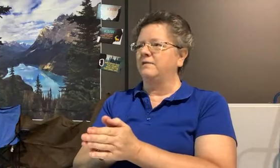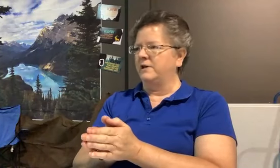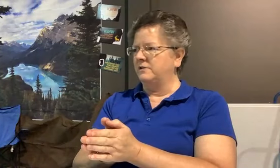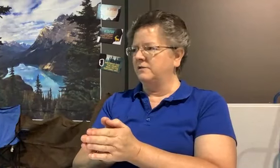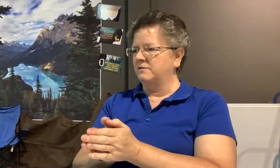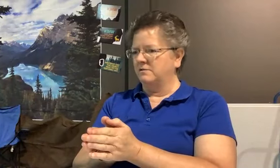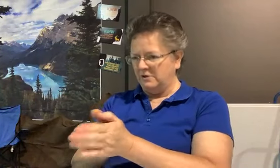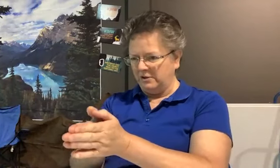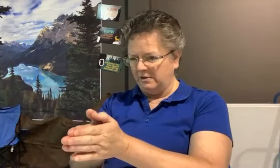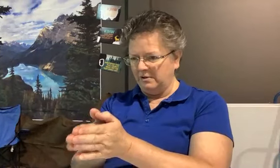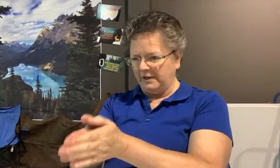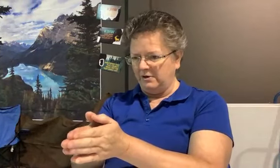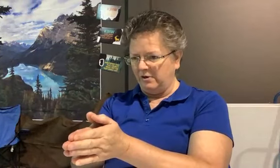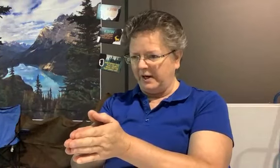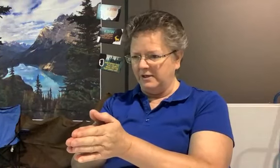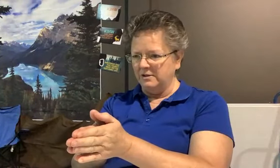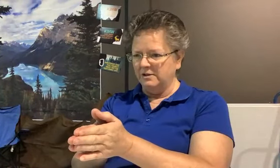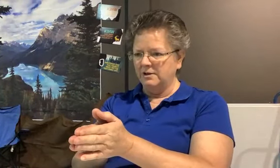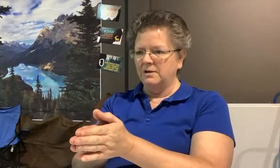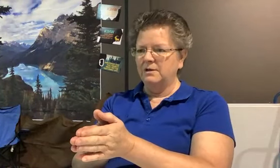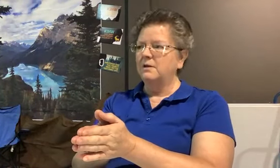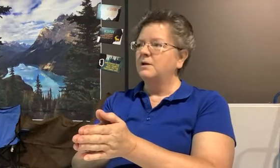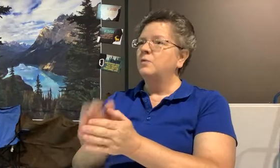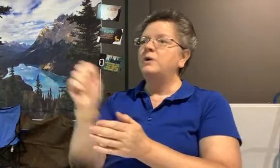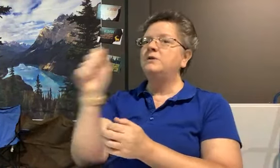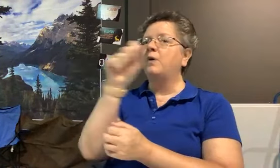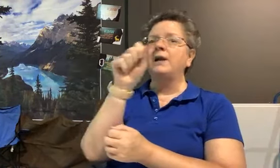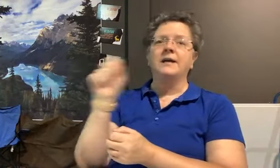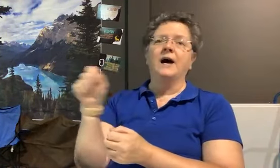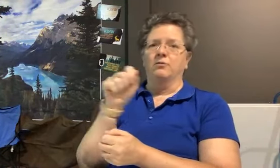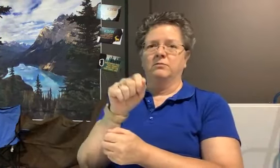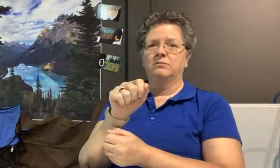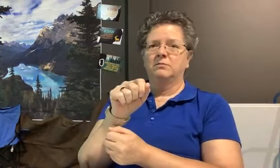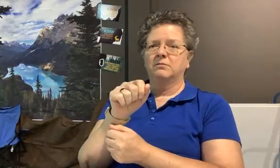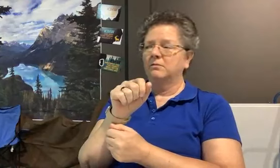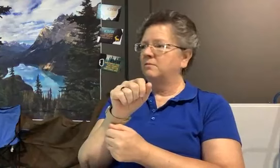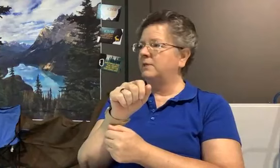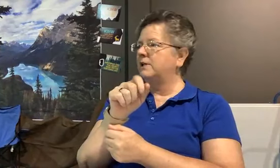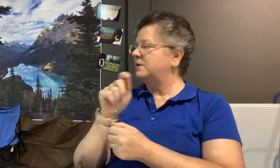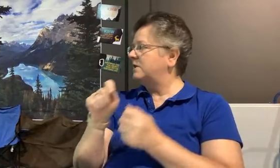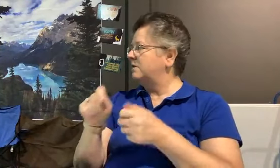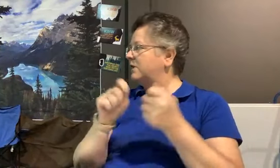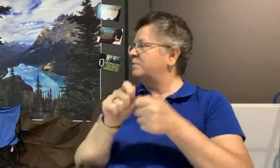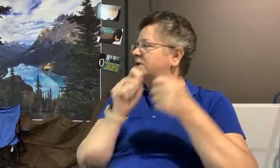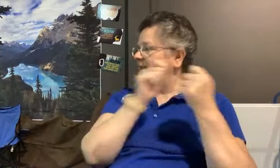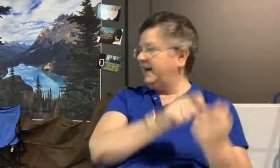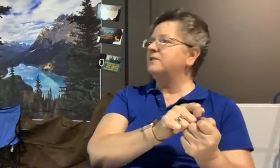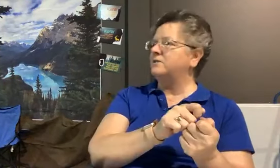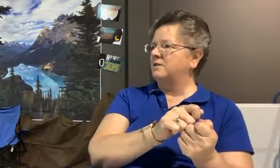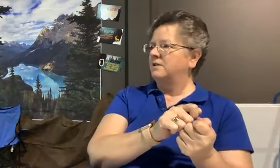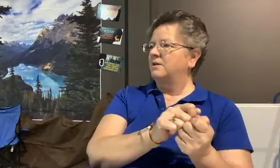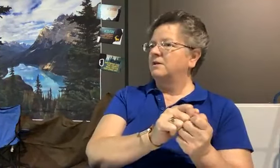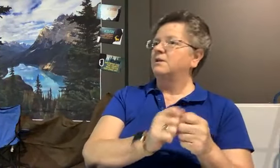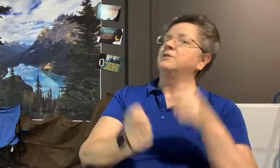of us. Crystal, like in your case, we need to write it down. Because then there comes the next little